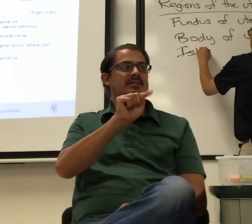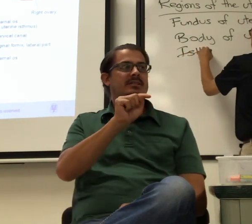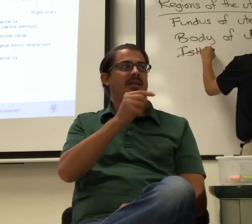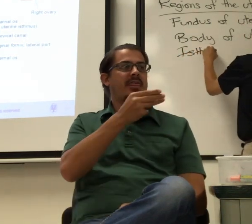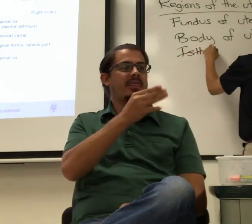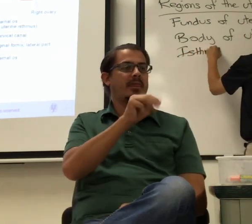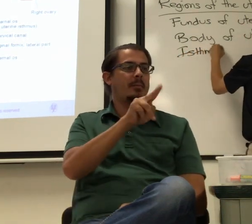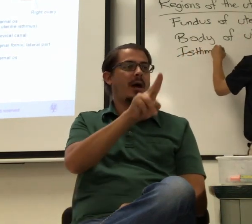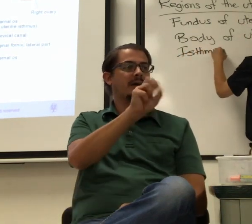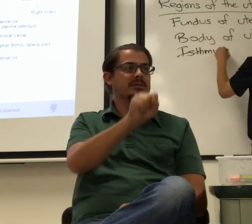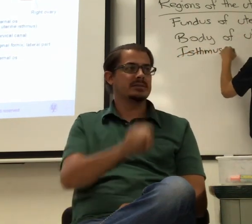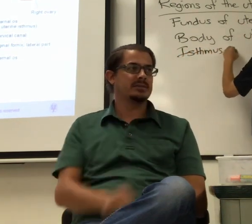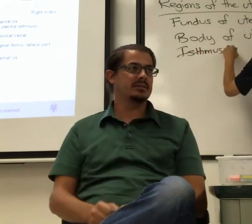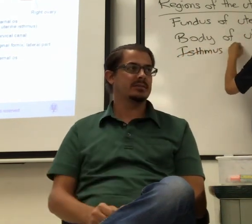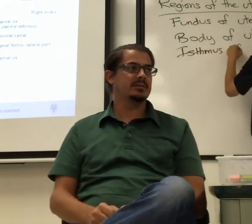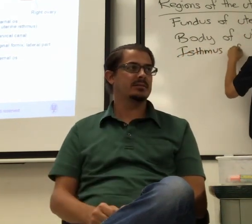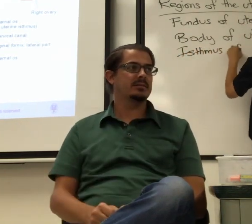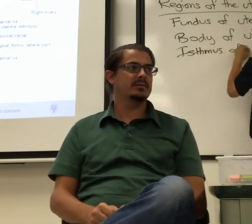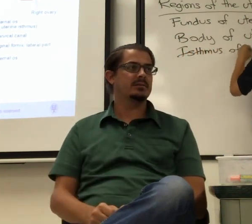Isthmus.